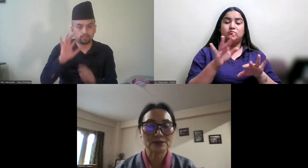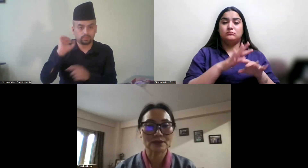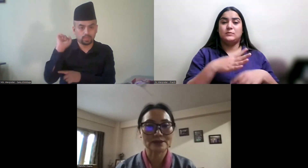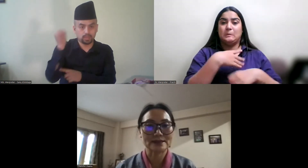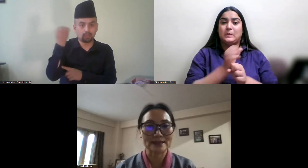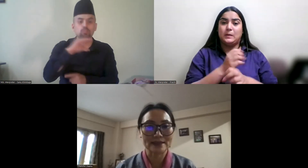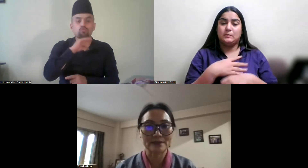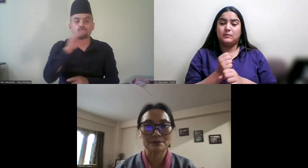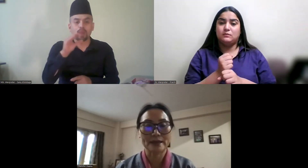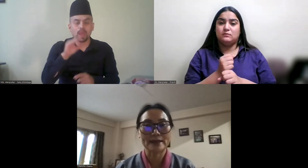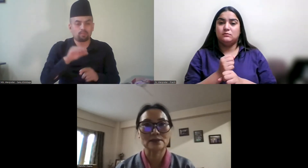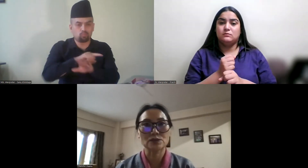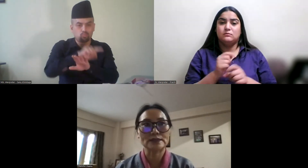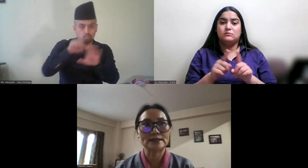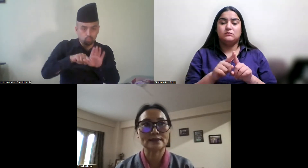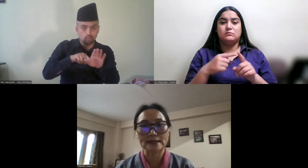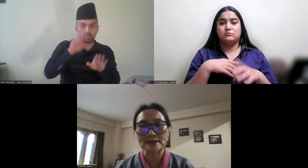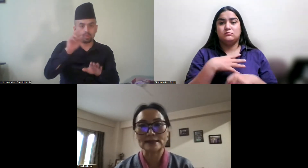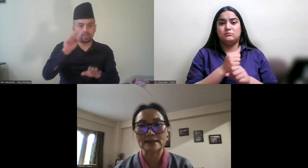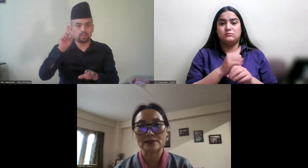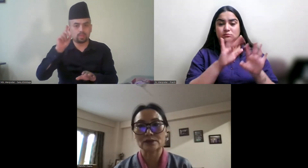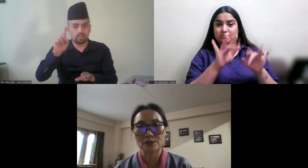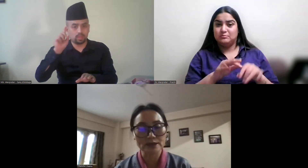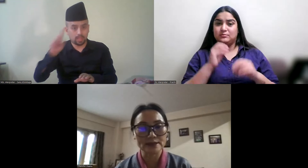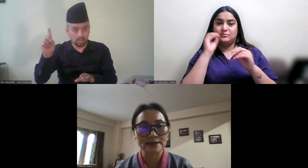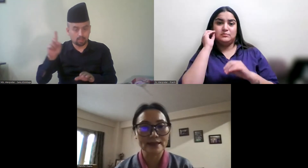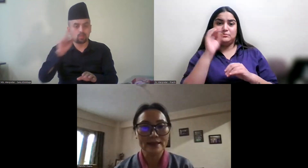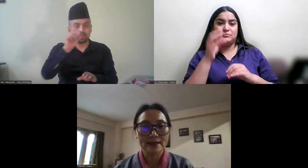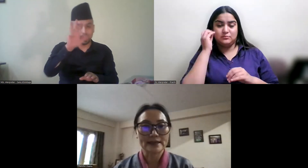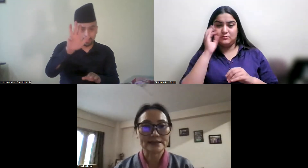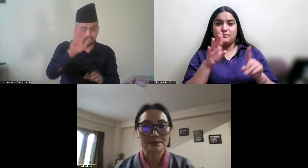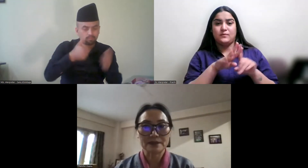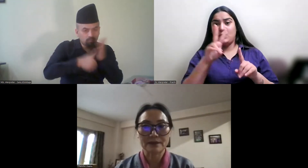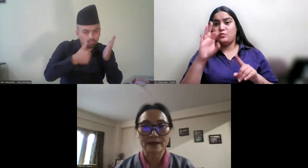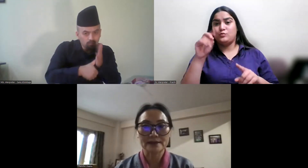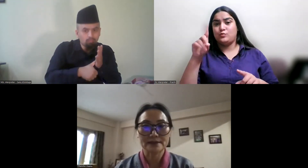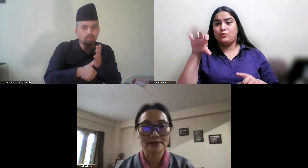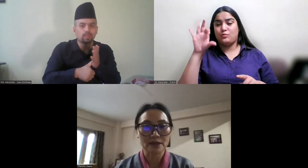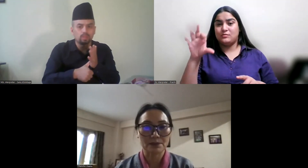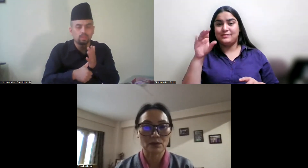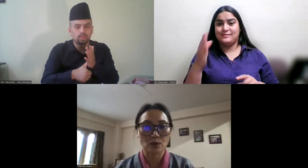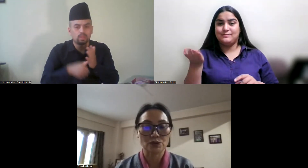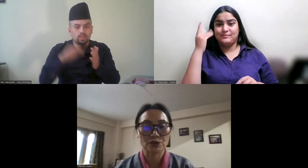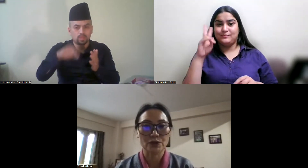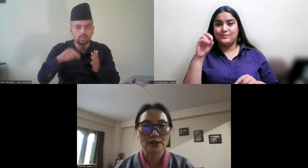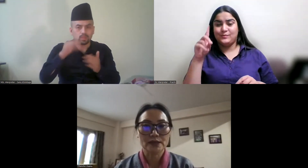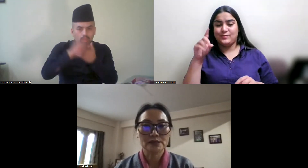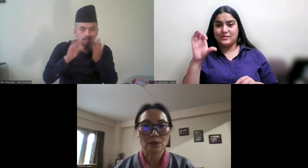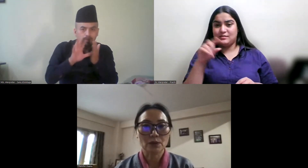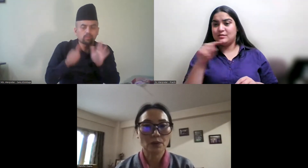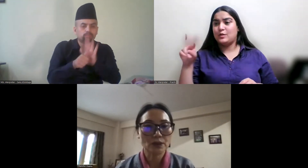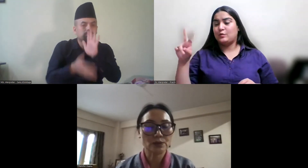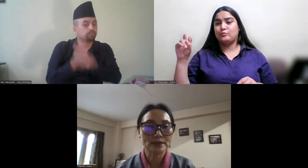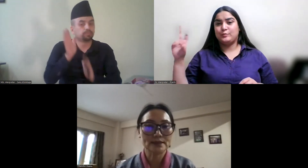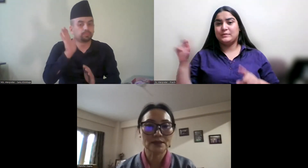Policy 2011 back in 2019 and 2020 exemplifies this approach.